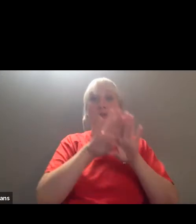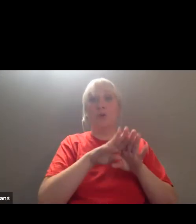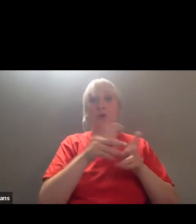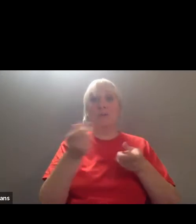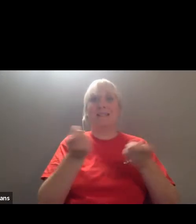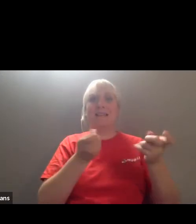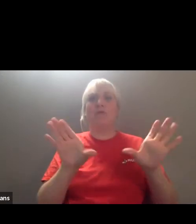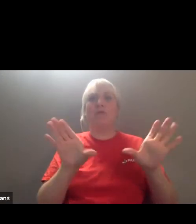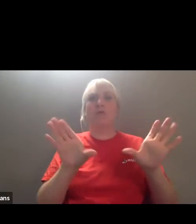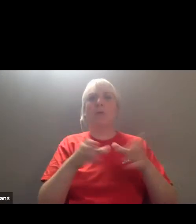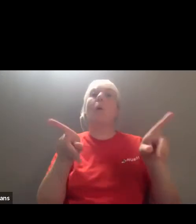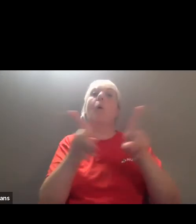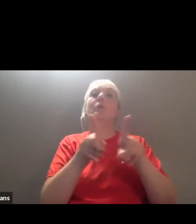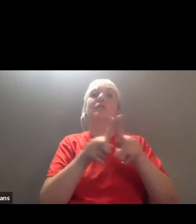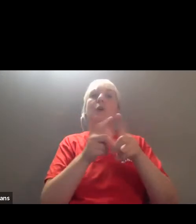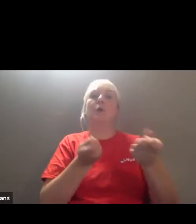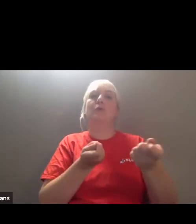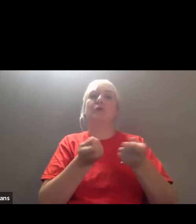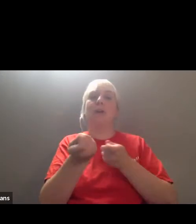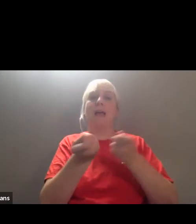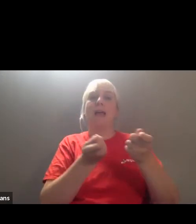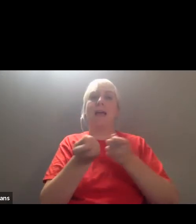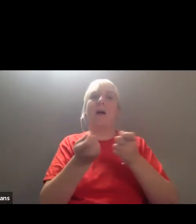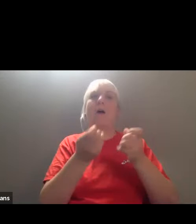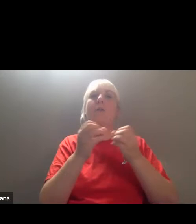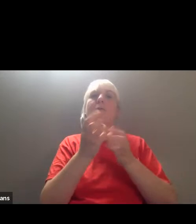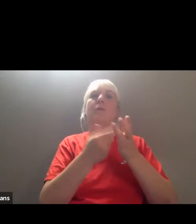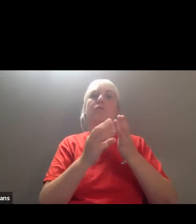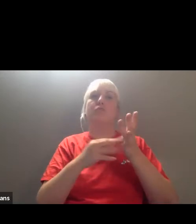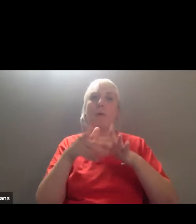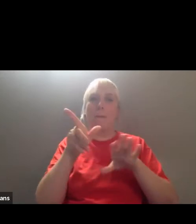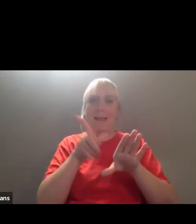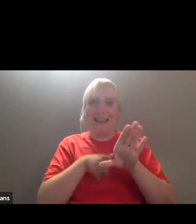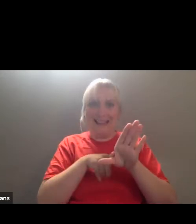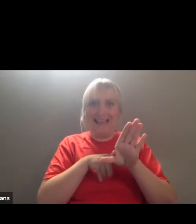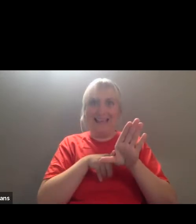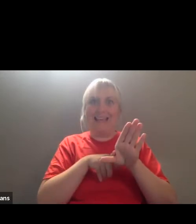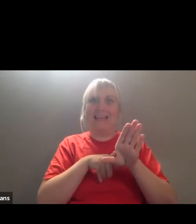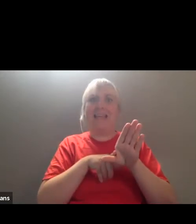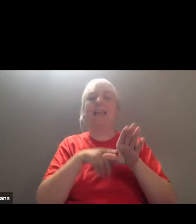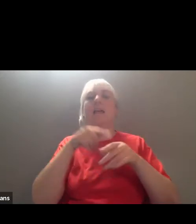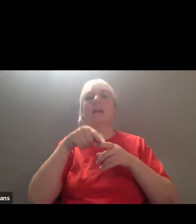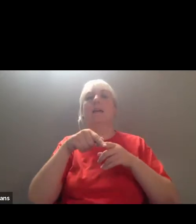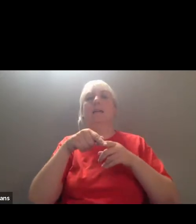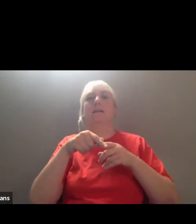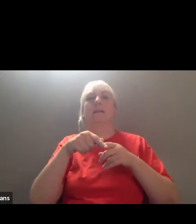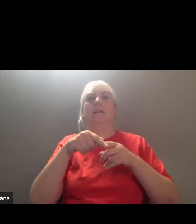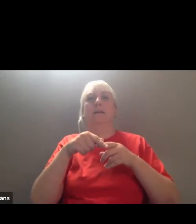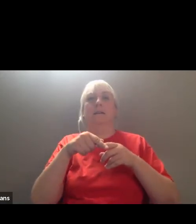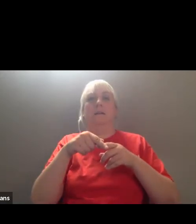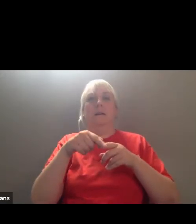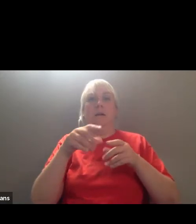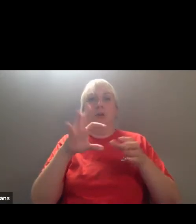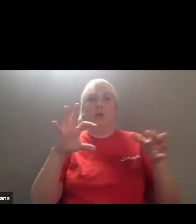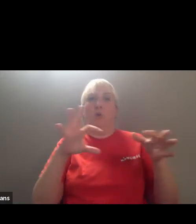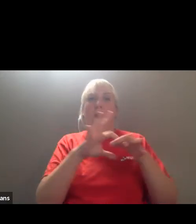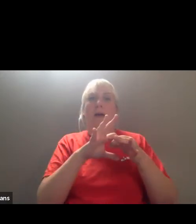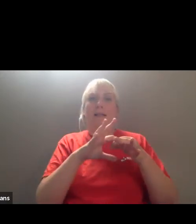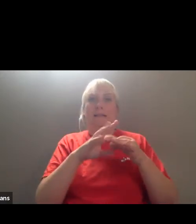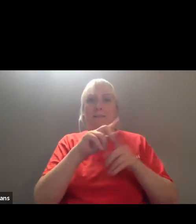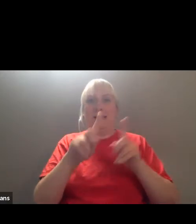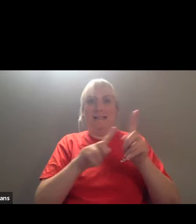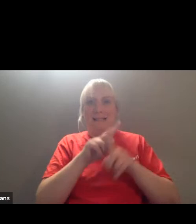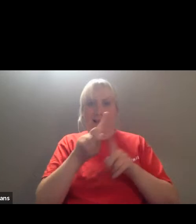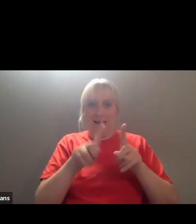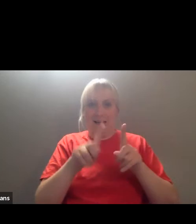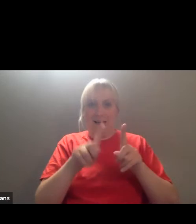Croydon Unite Community, to close the meeting. But first, I'd like to thank all the speakers from today, as well as our BSL